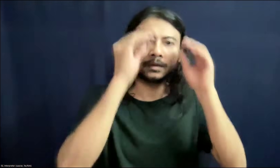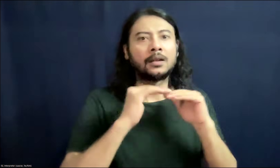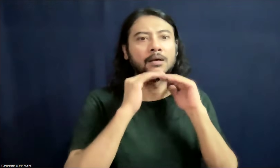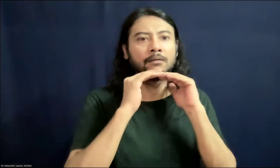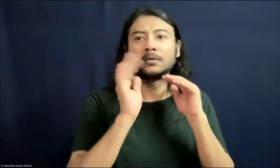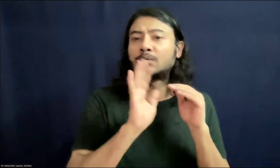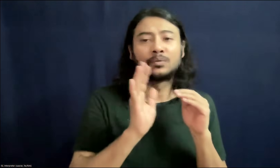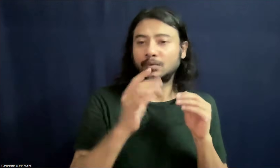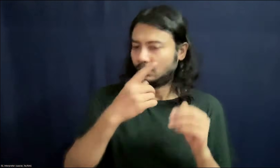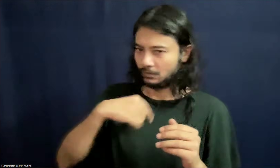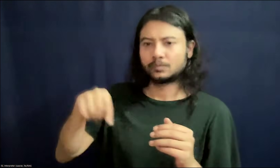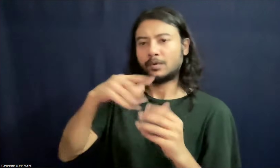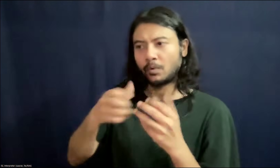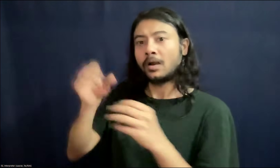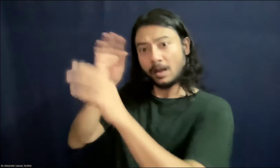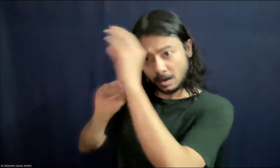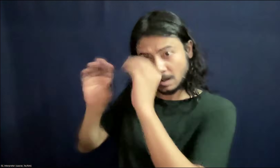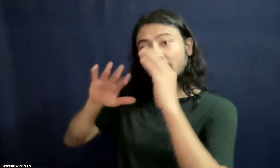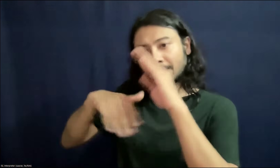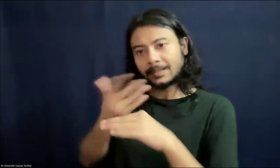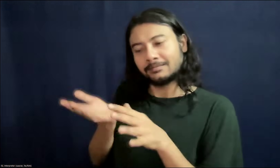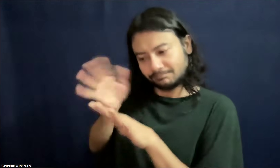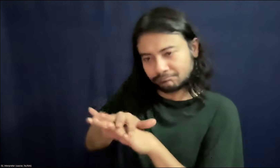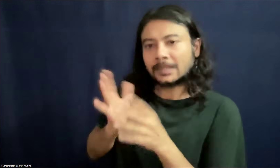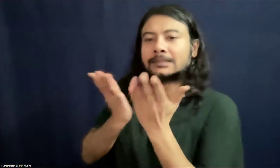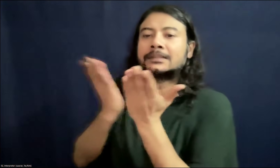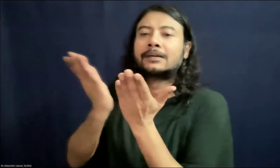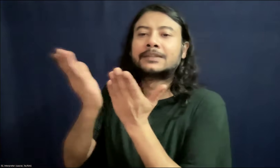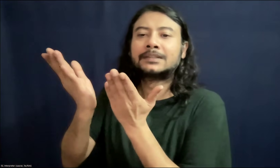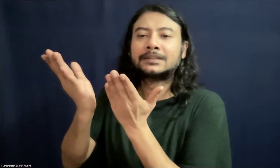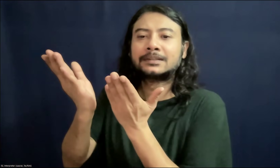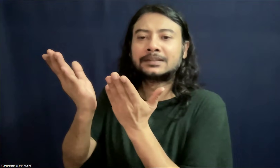Krishna because now we all know that Krishna is Purushottama.